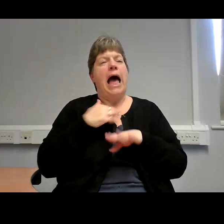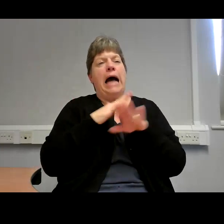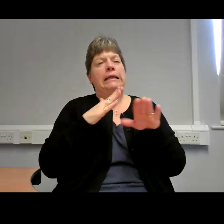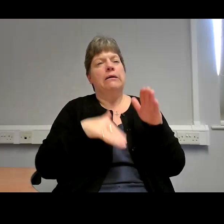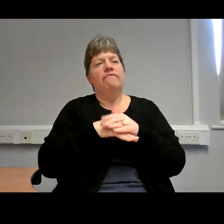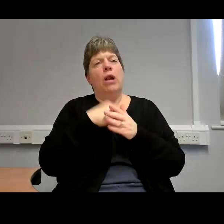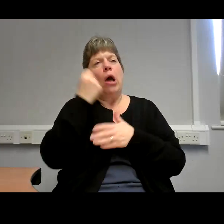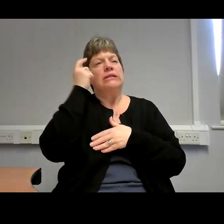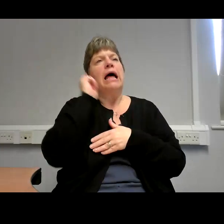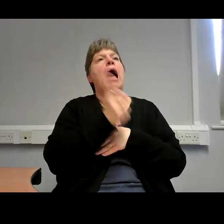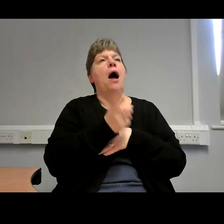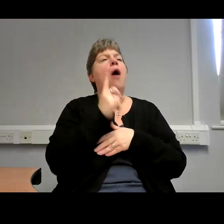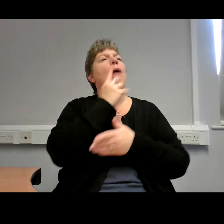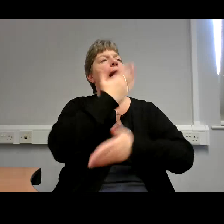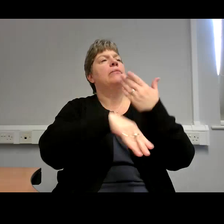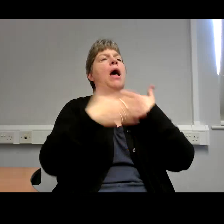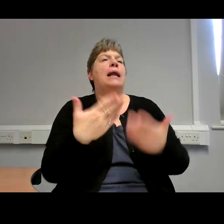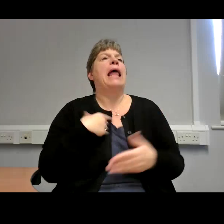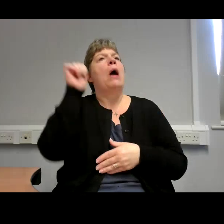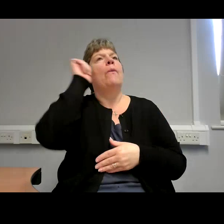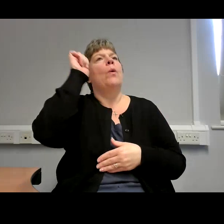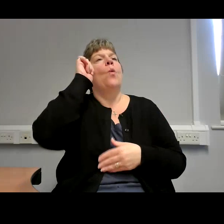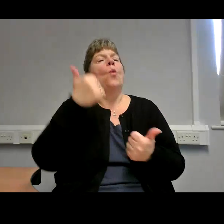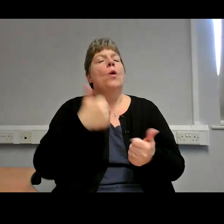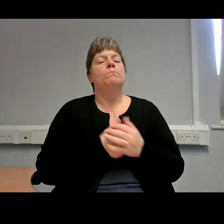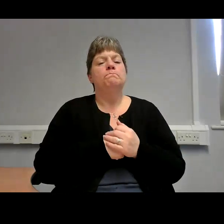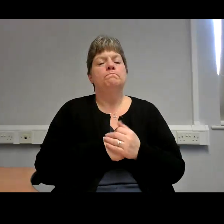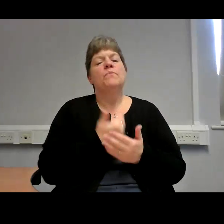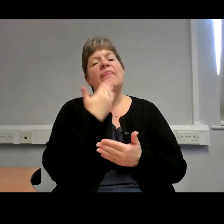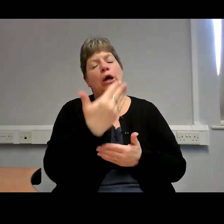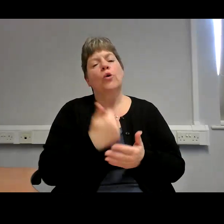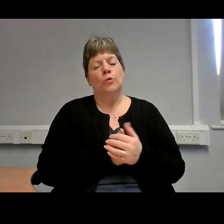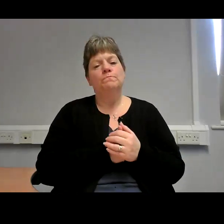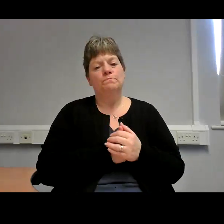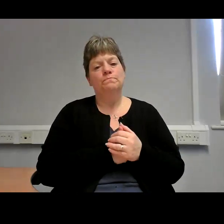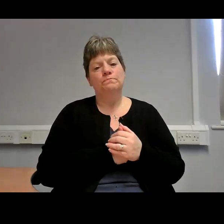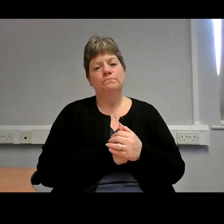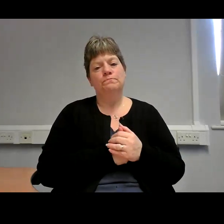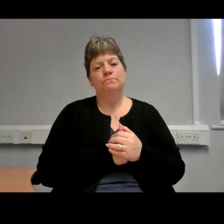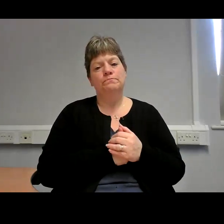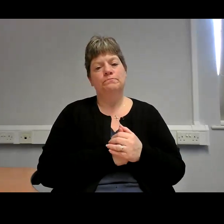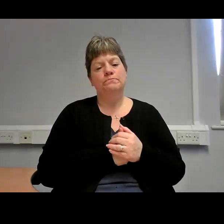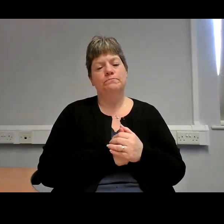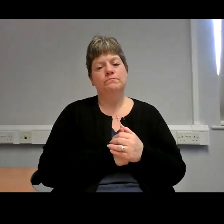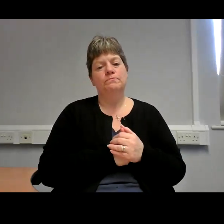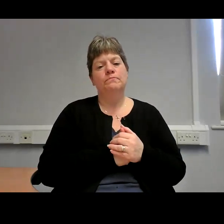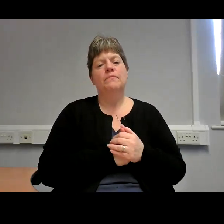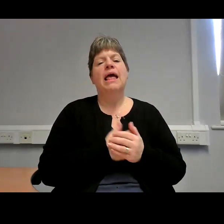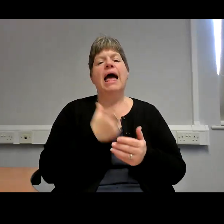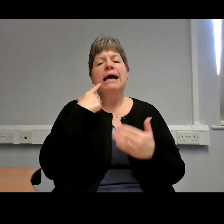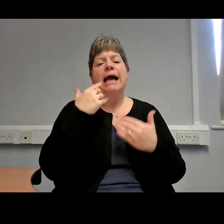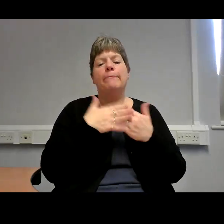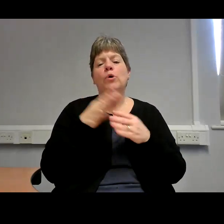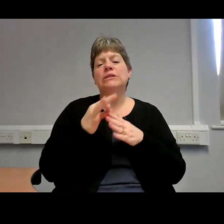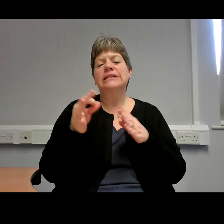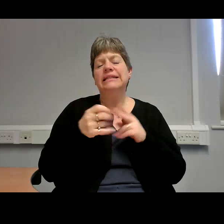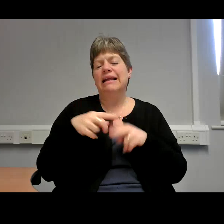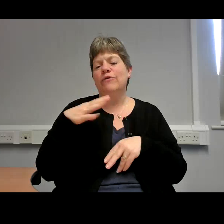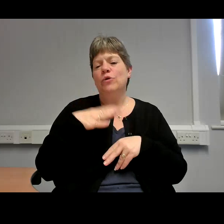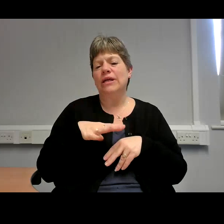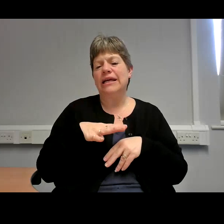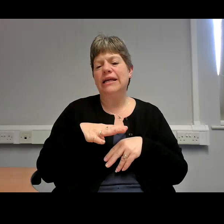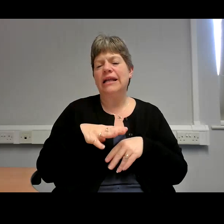when you explained it, so thanks for that. Okay. Yeah, and I can give further detail on that. There's